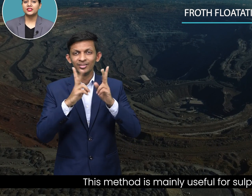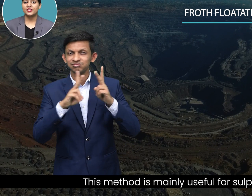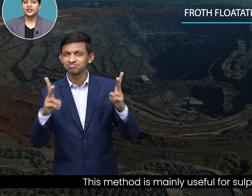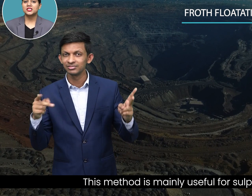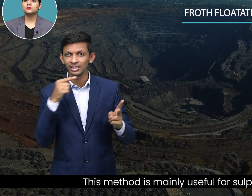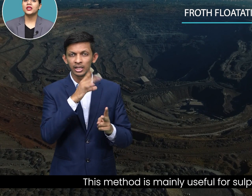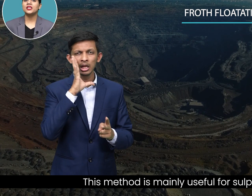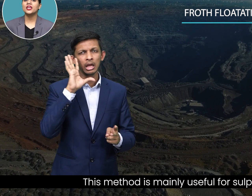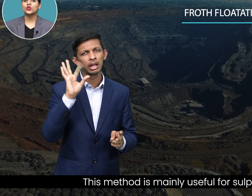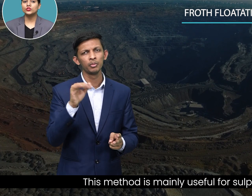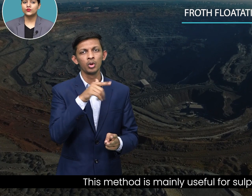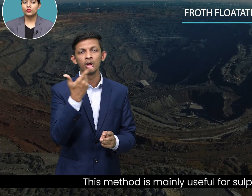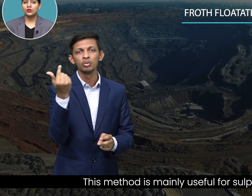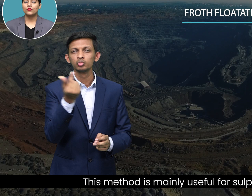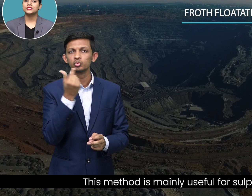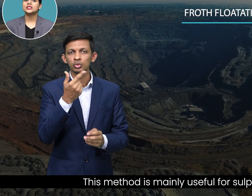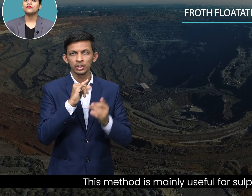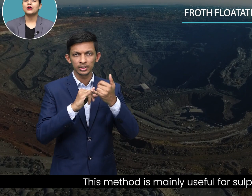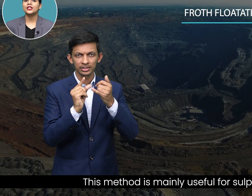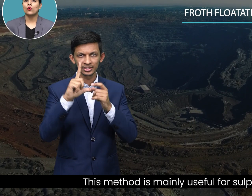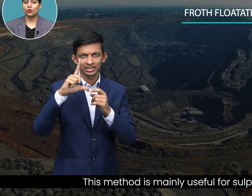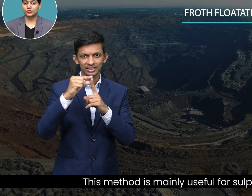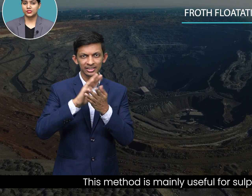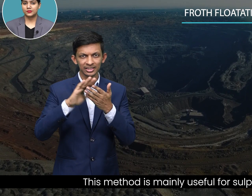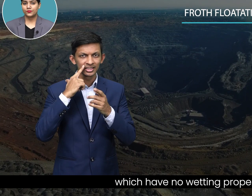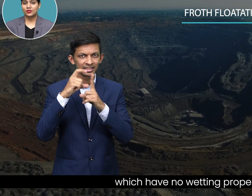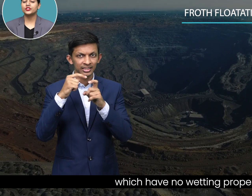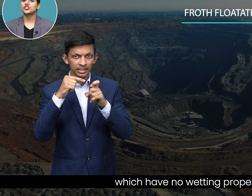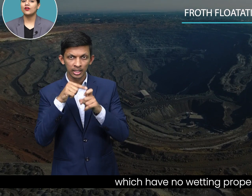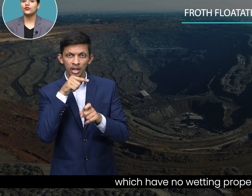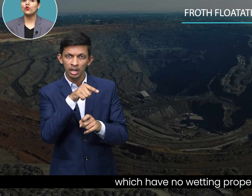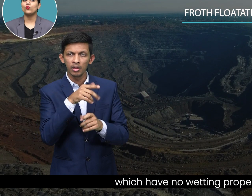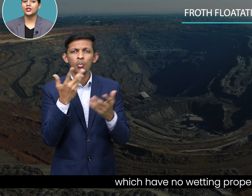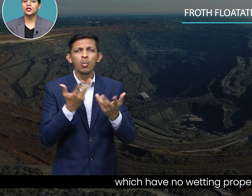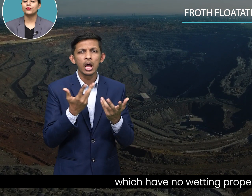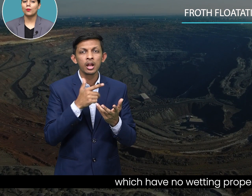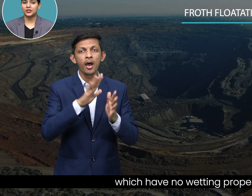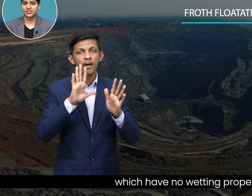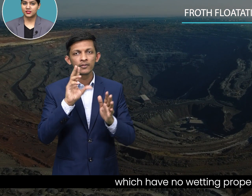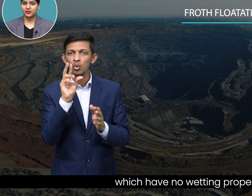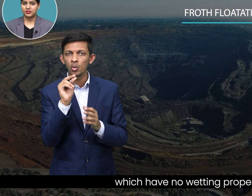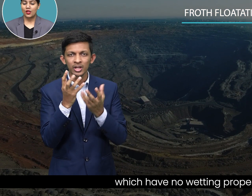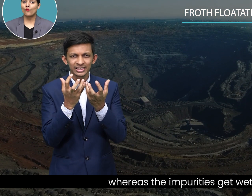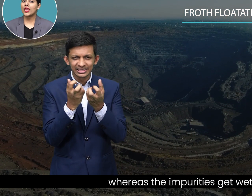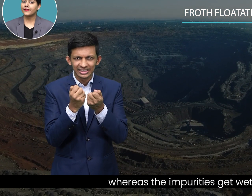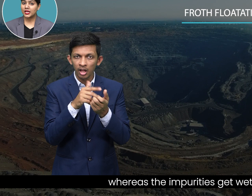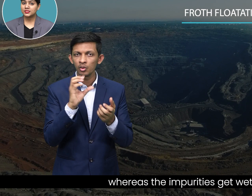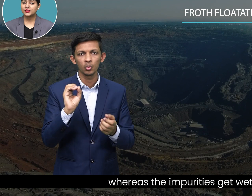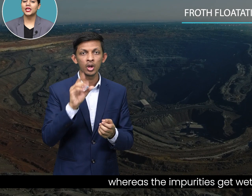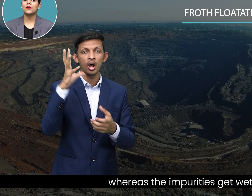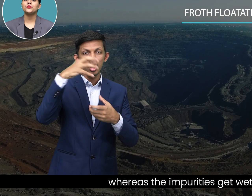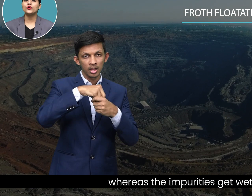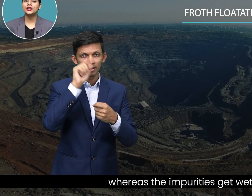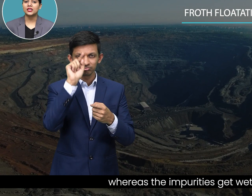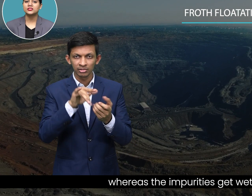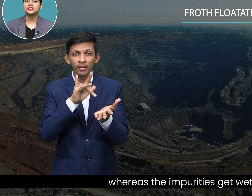This method is mainly useful for sulfide ores, which have no wetting property, whereas